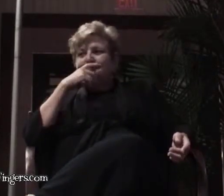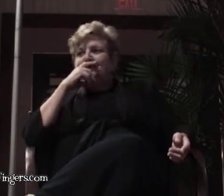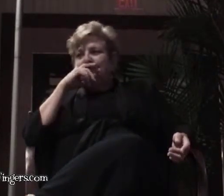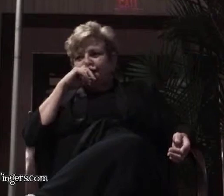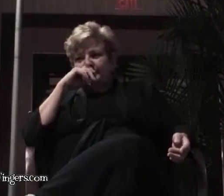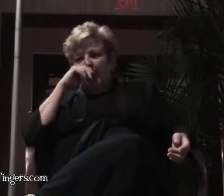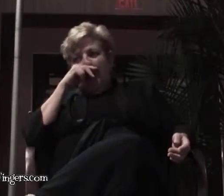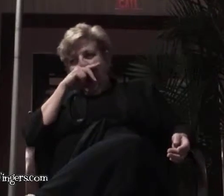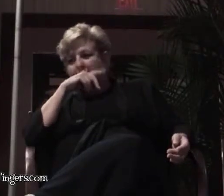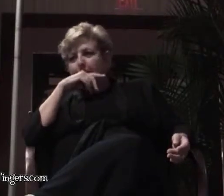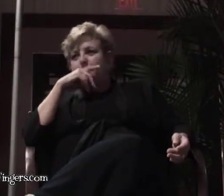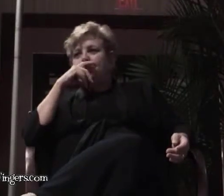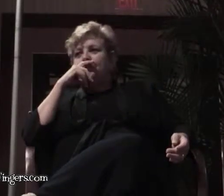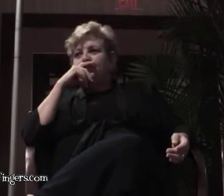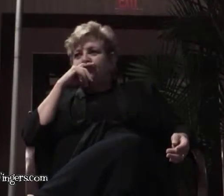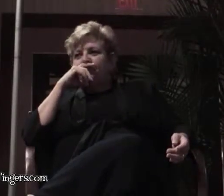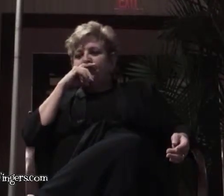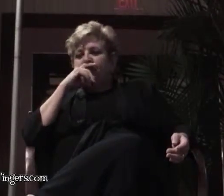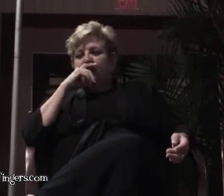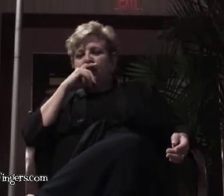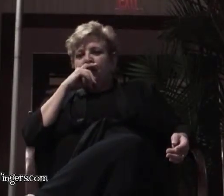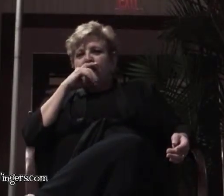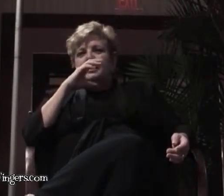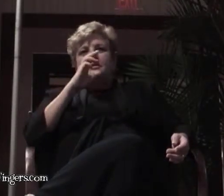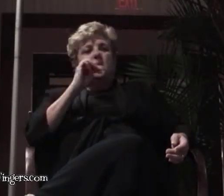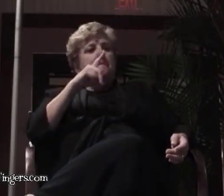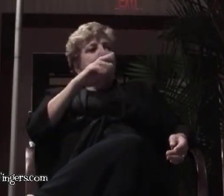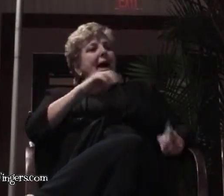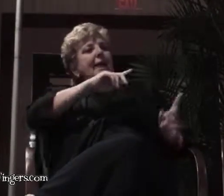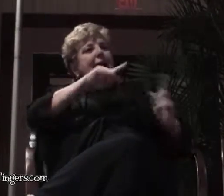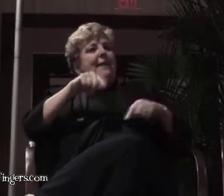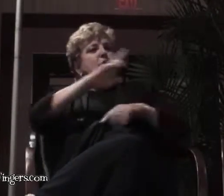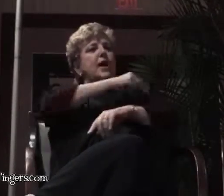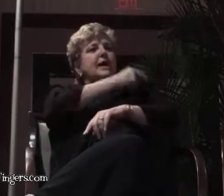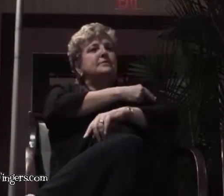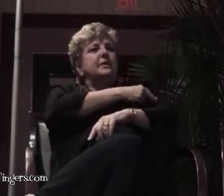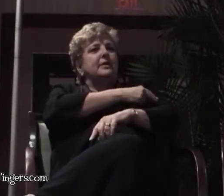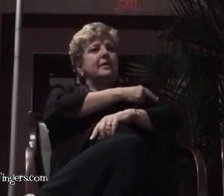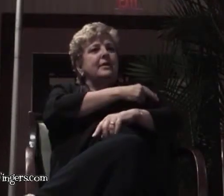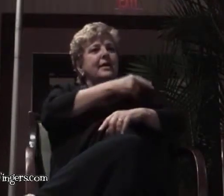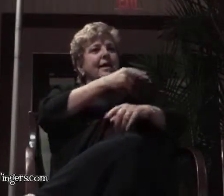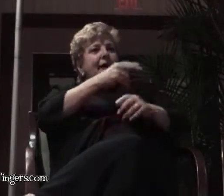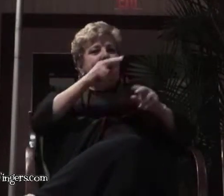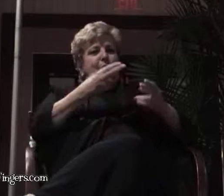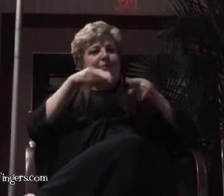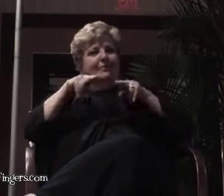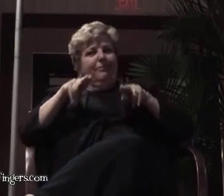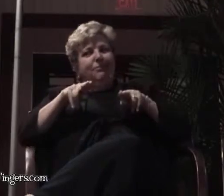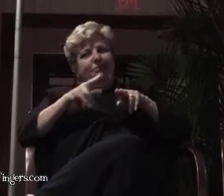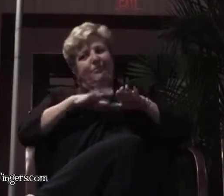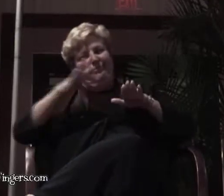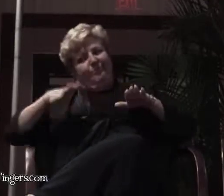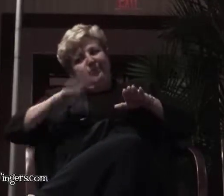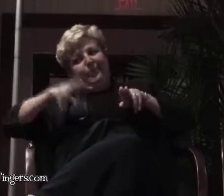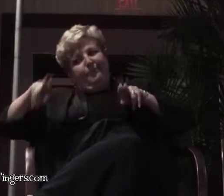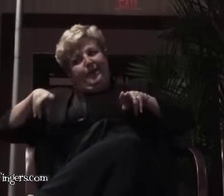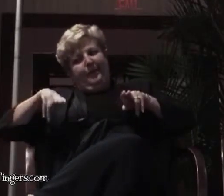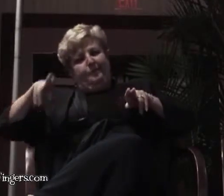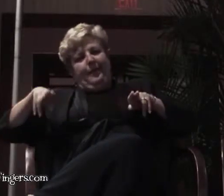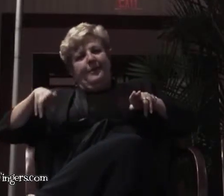I don't know how I got sorted out. He came up to the hospital and they put him in a room with me. Because he said, well, I